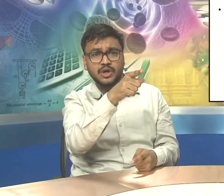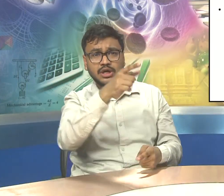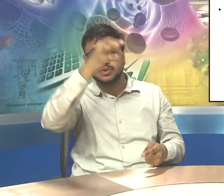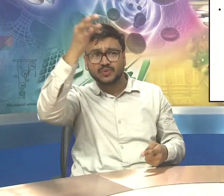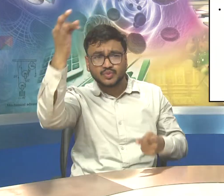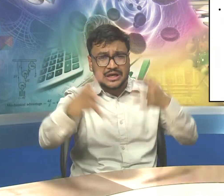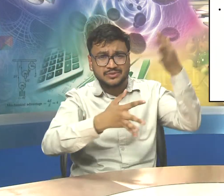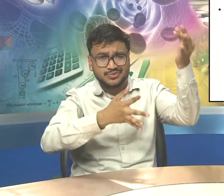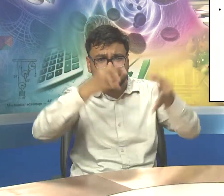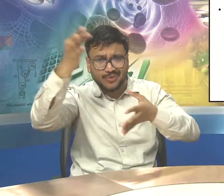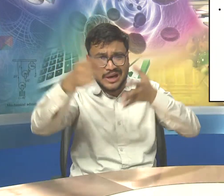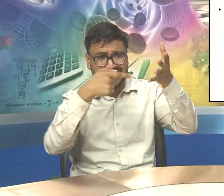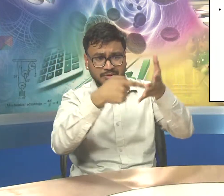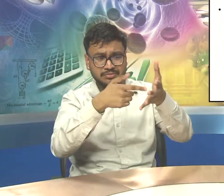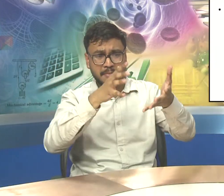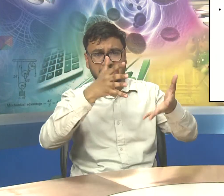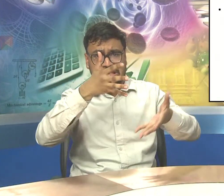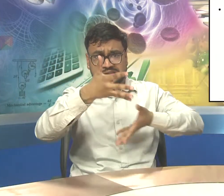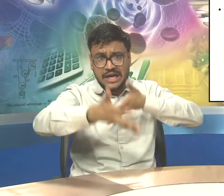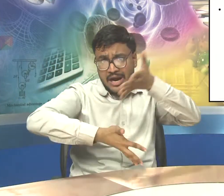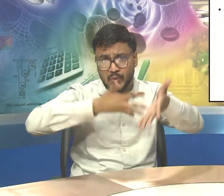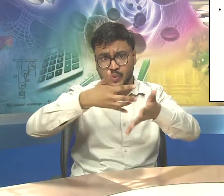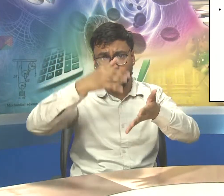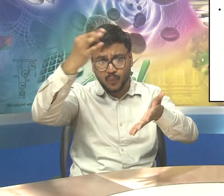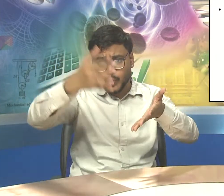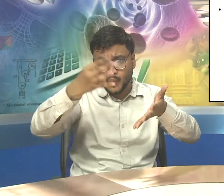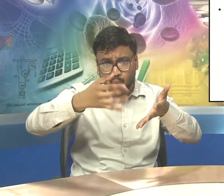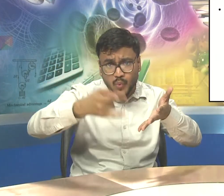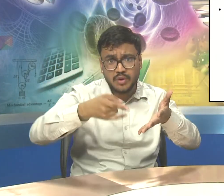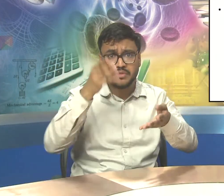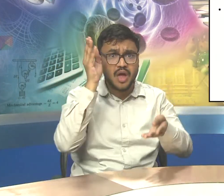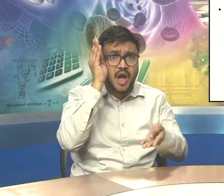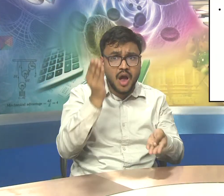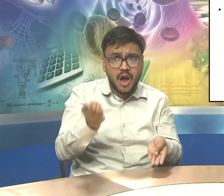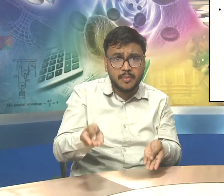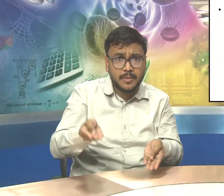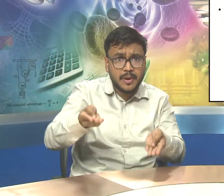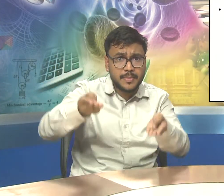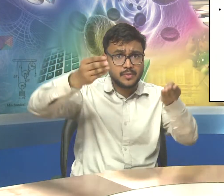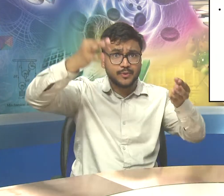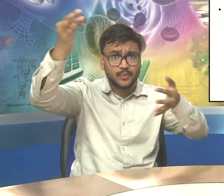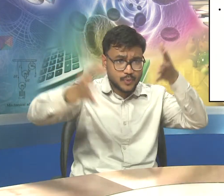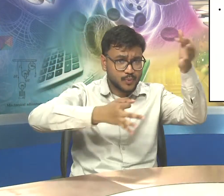The meaning of signs or words can change over time to time.